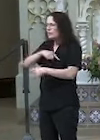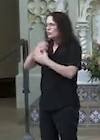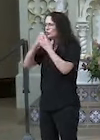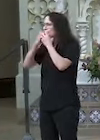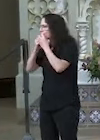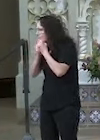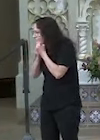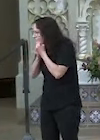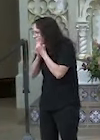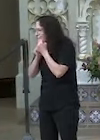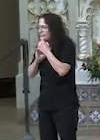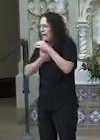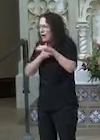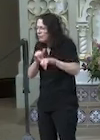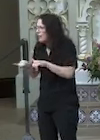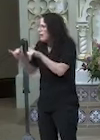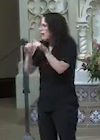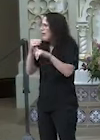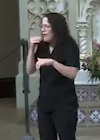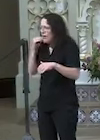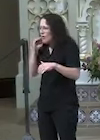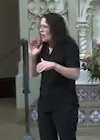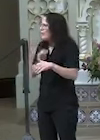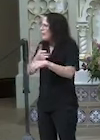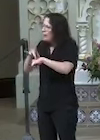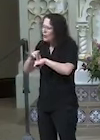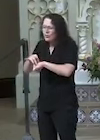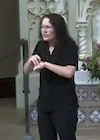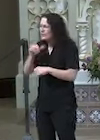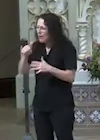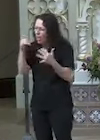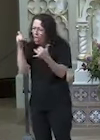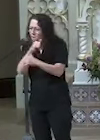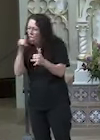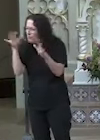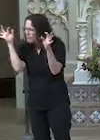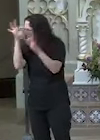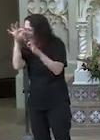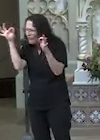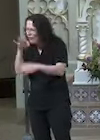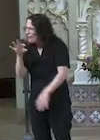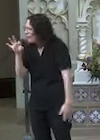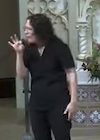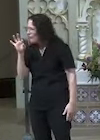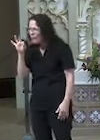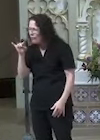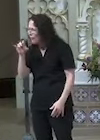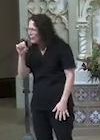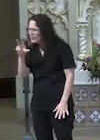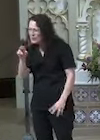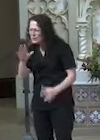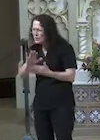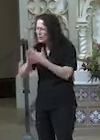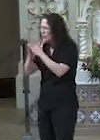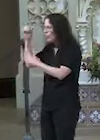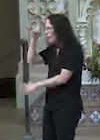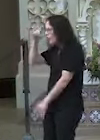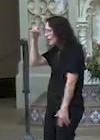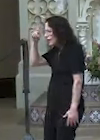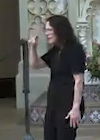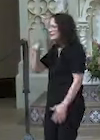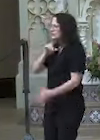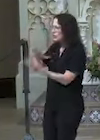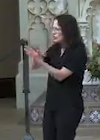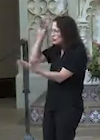home, to not be foolish, right, to be wise, and